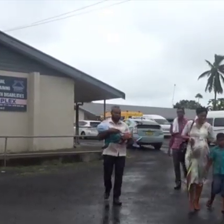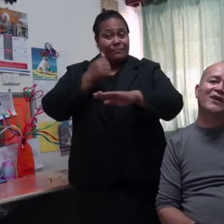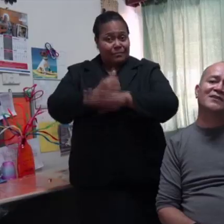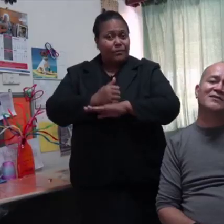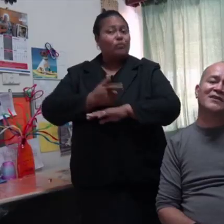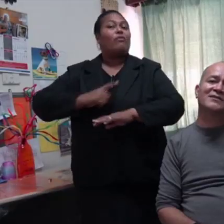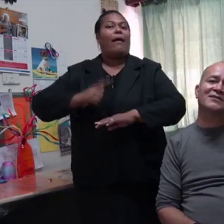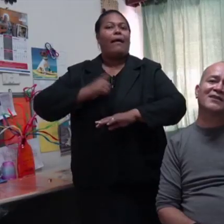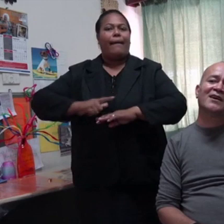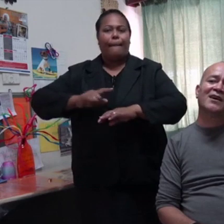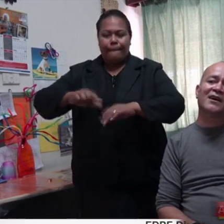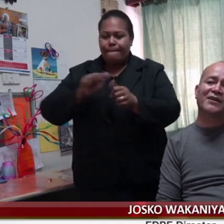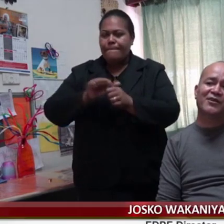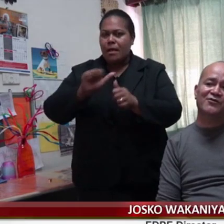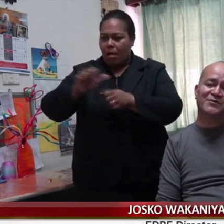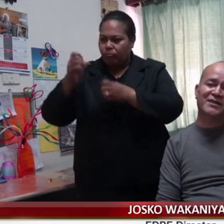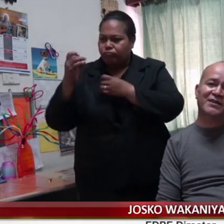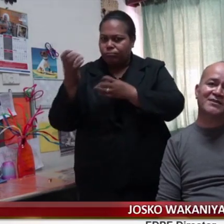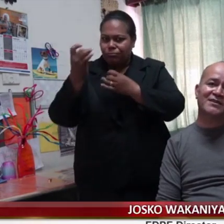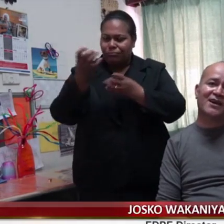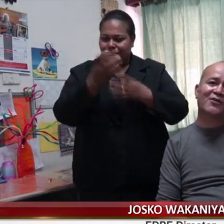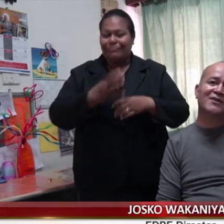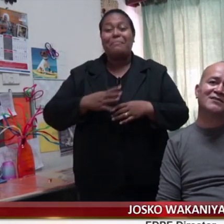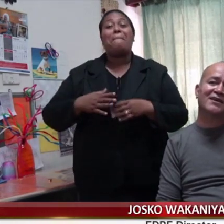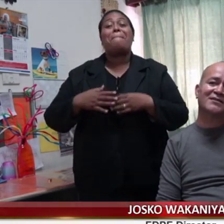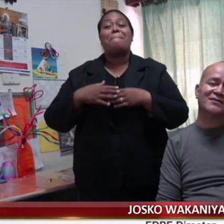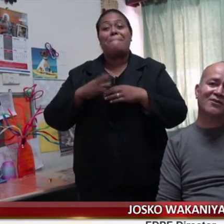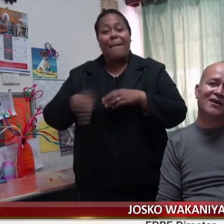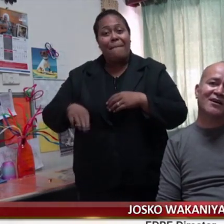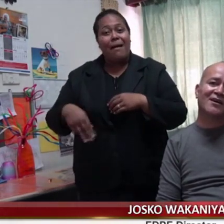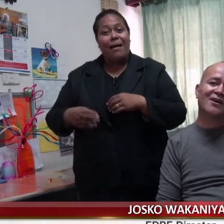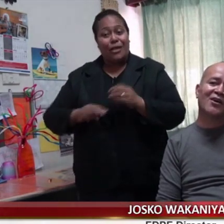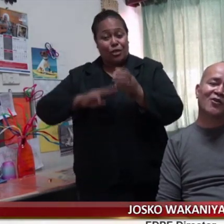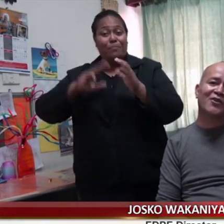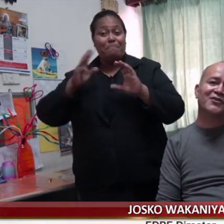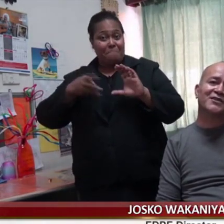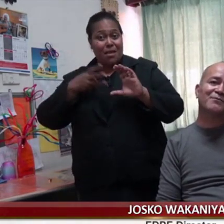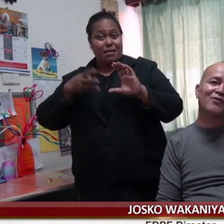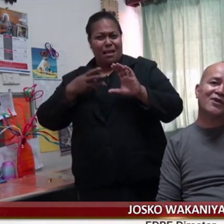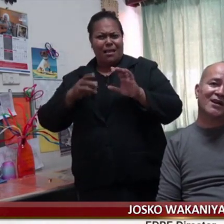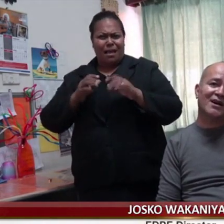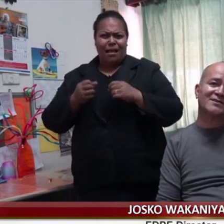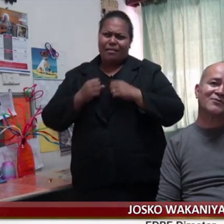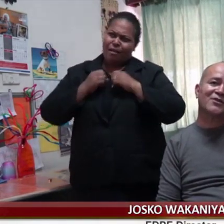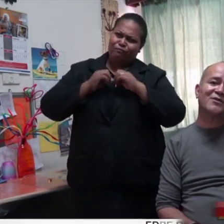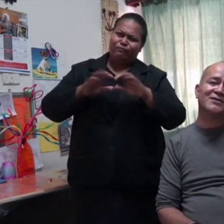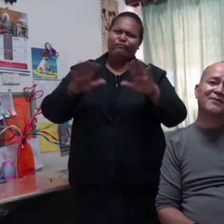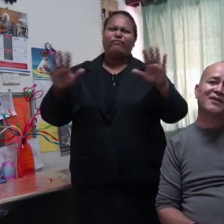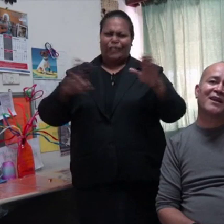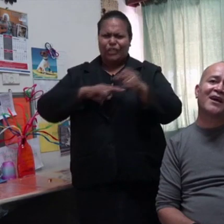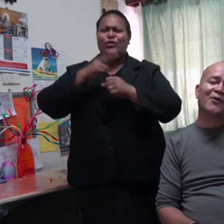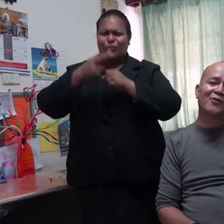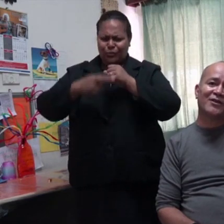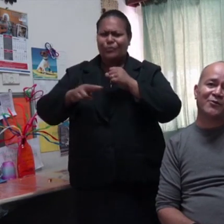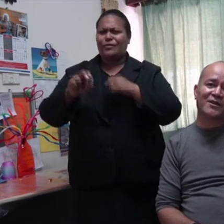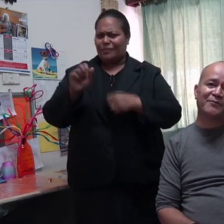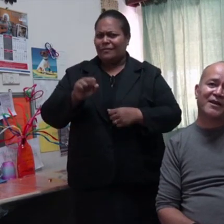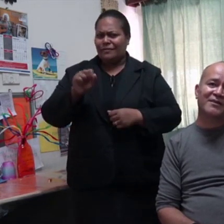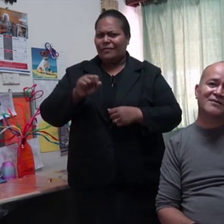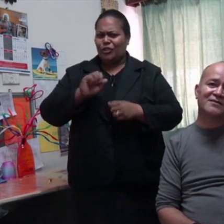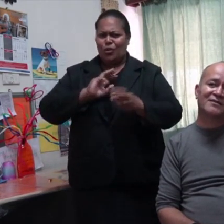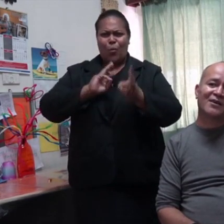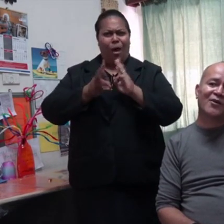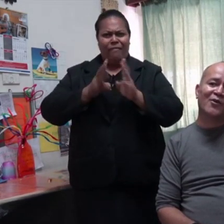members. While there's news medias and outlets that continuously broadcast or what's happening within the